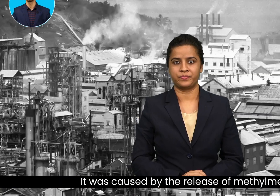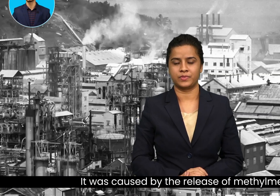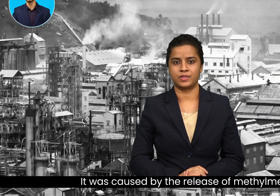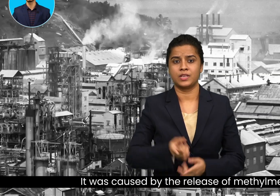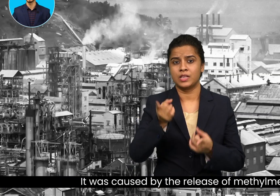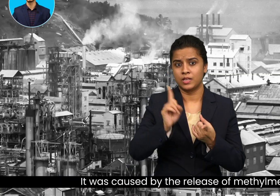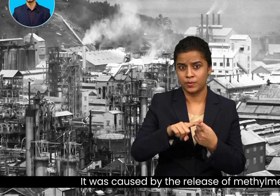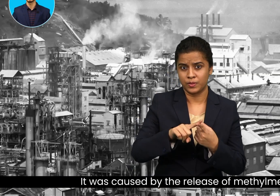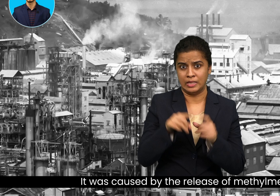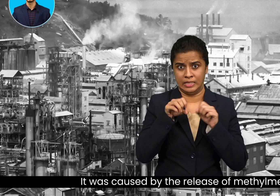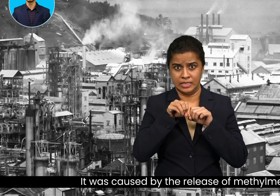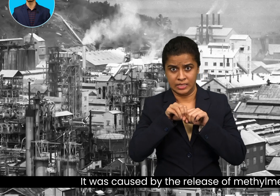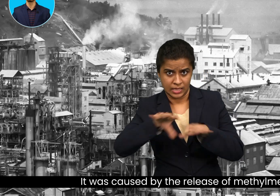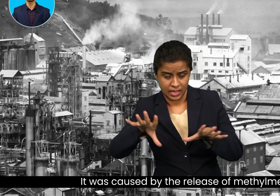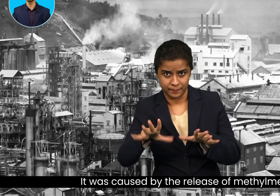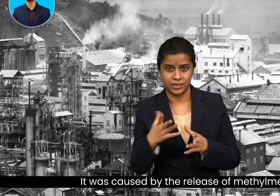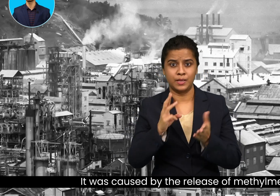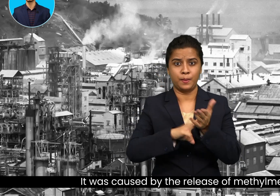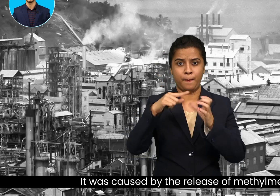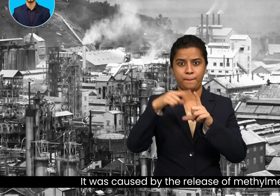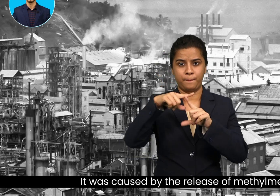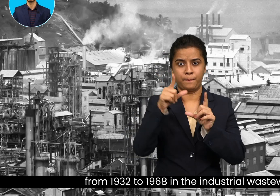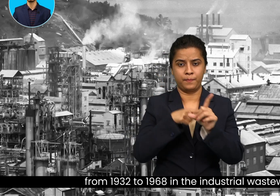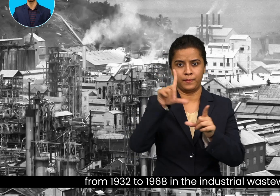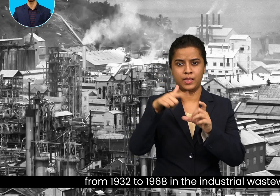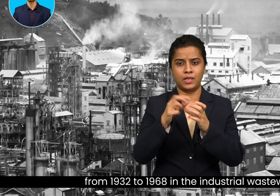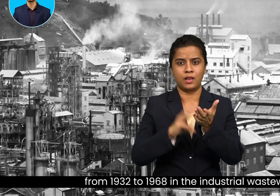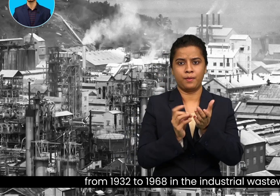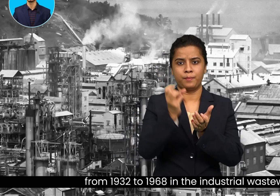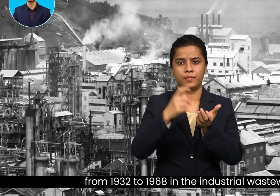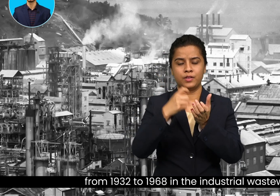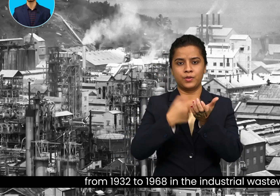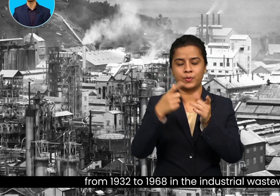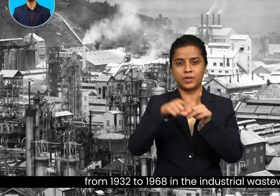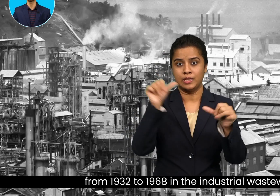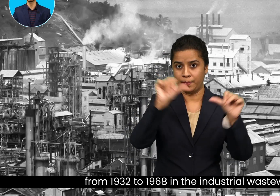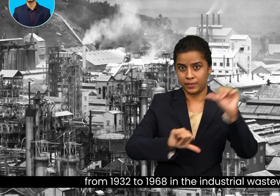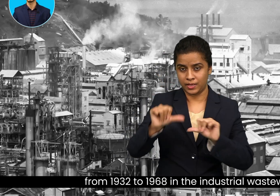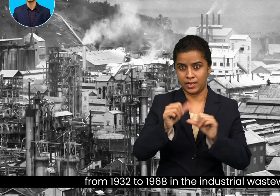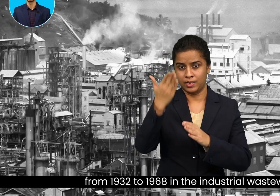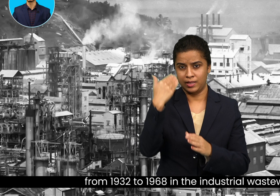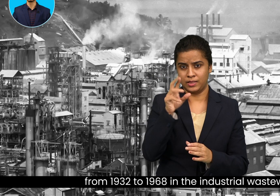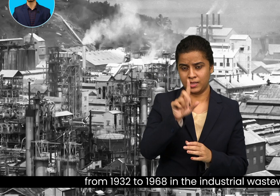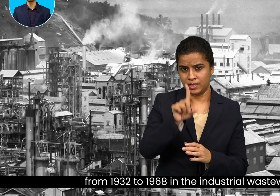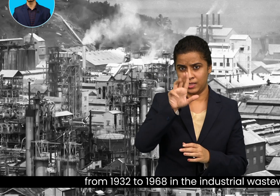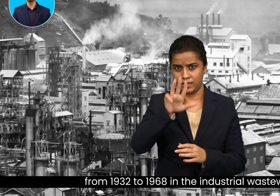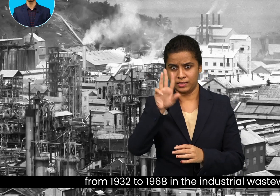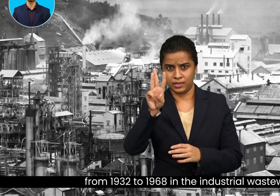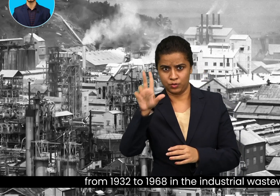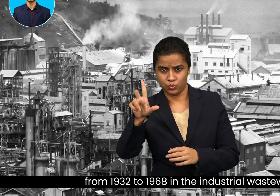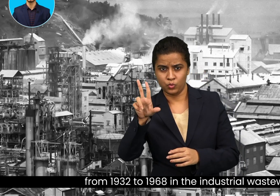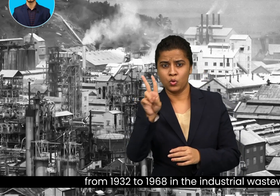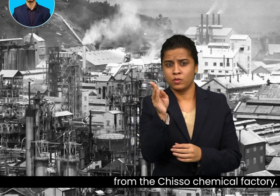It was caused by the release of methyl mercury from 1932 to 1968 in the